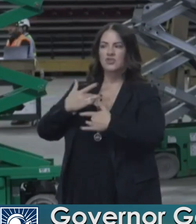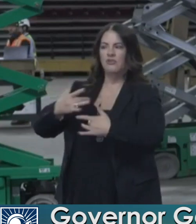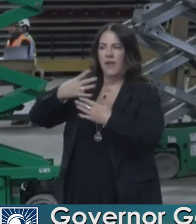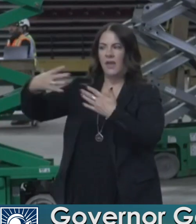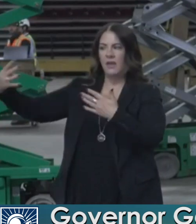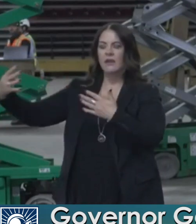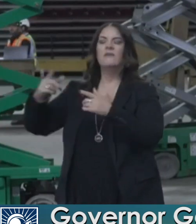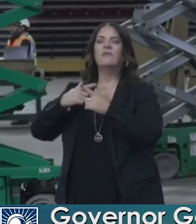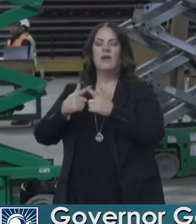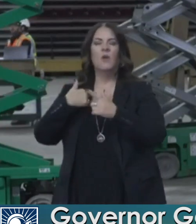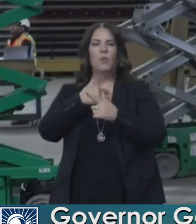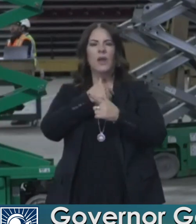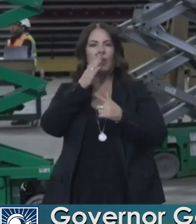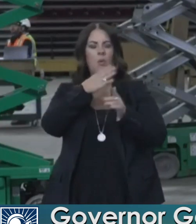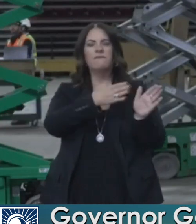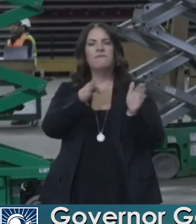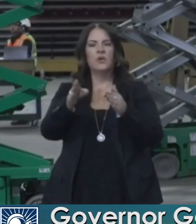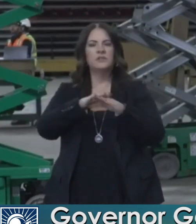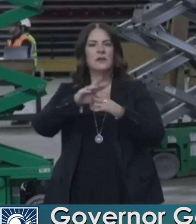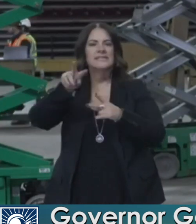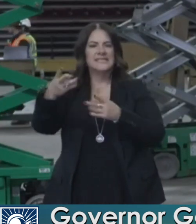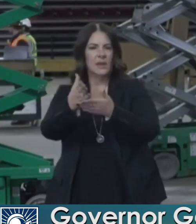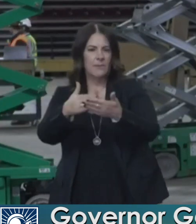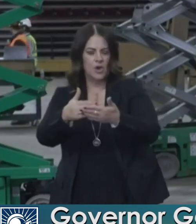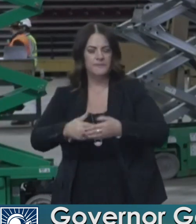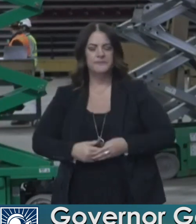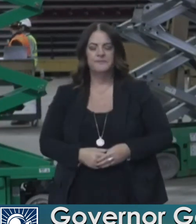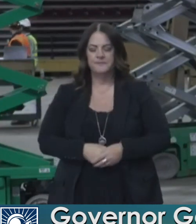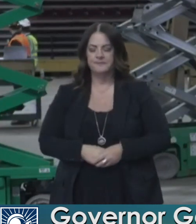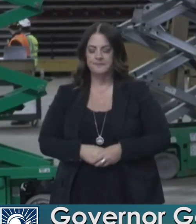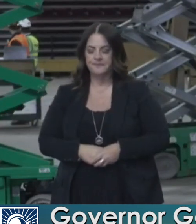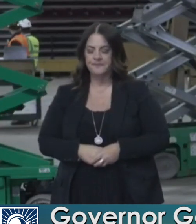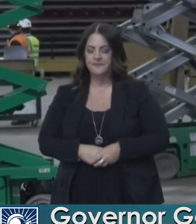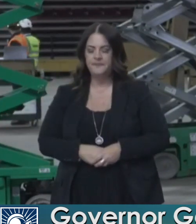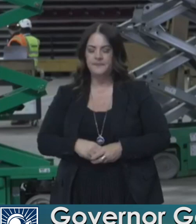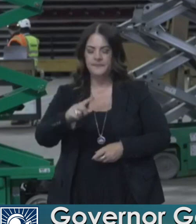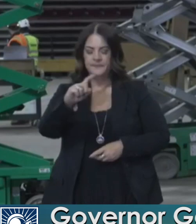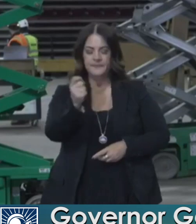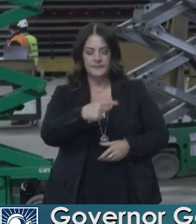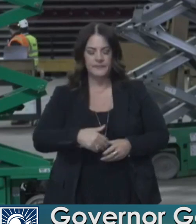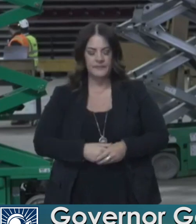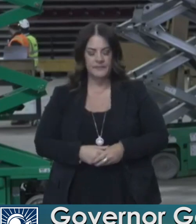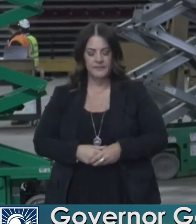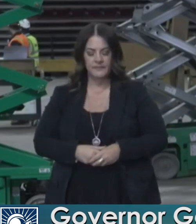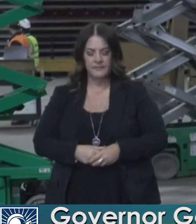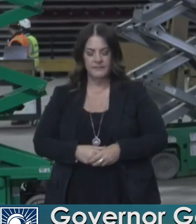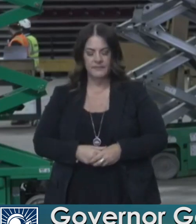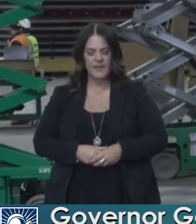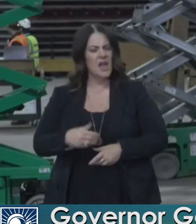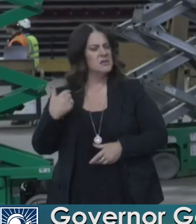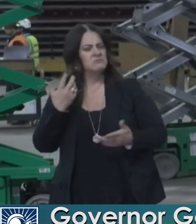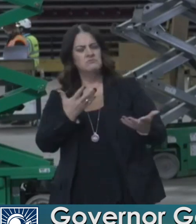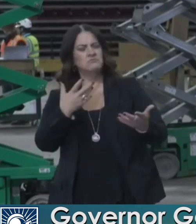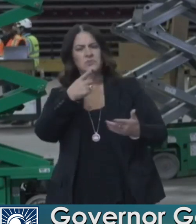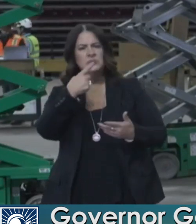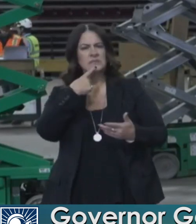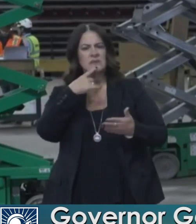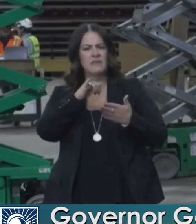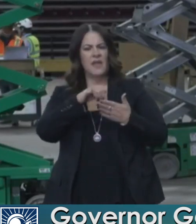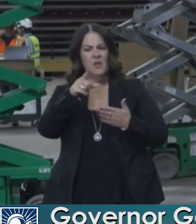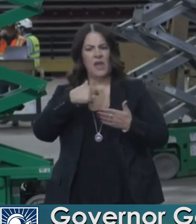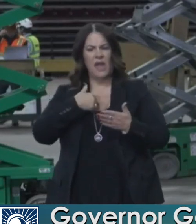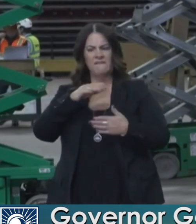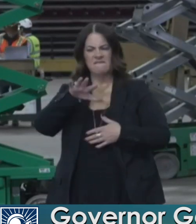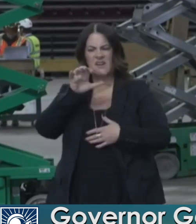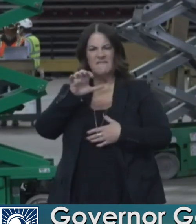2. Many reporters have questions about the ventilators and those 500 that you've sent to the national